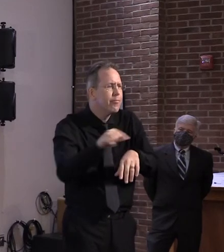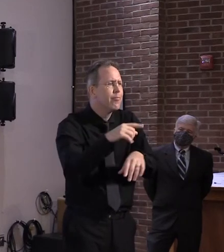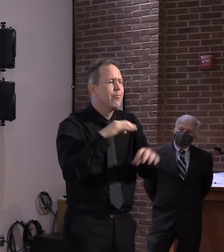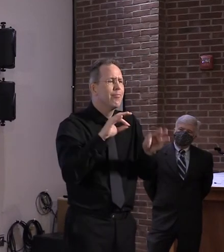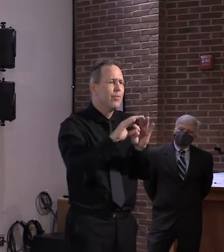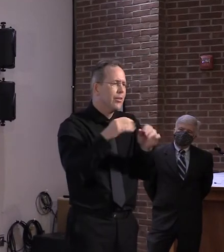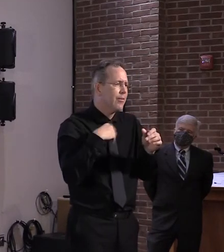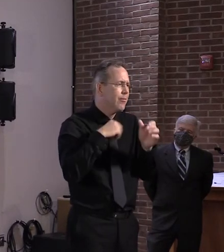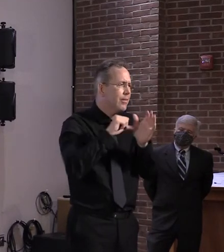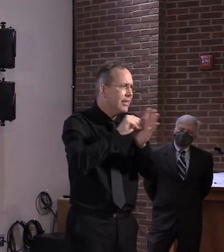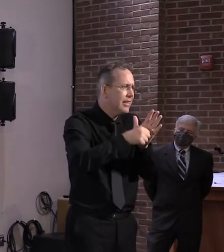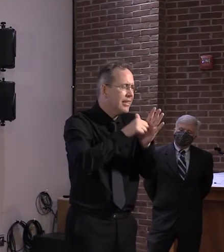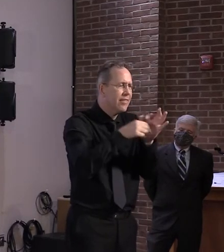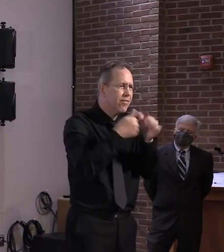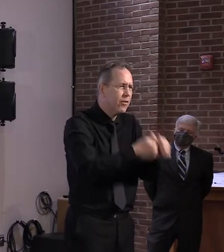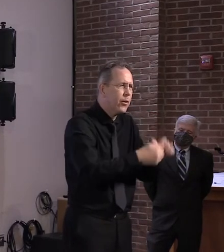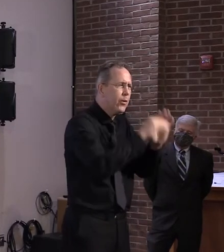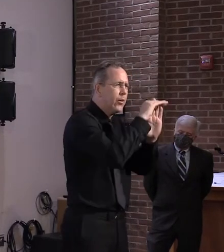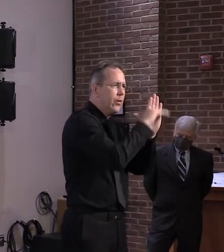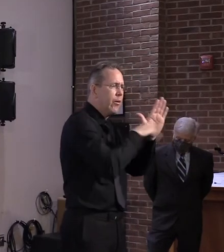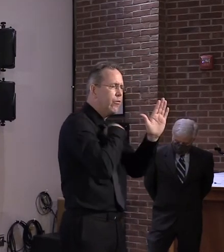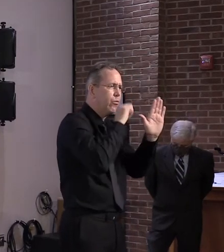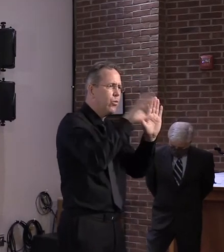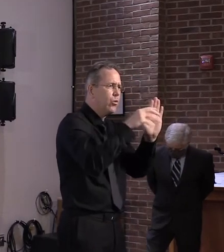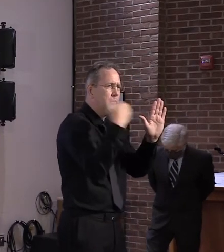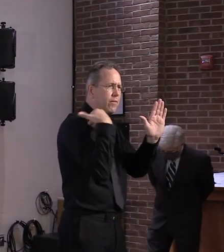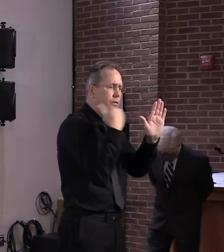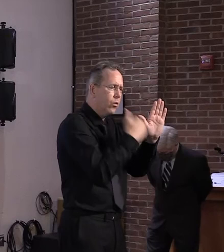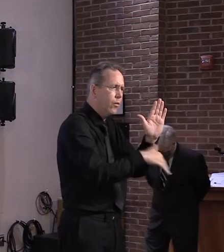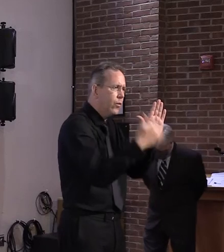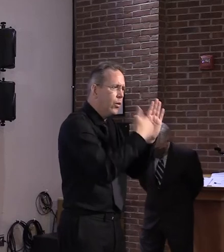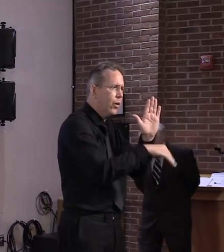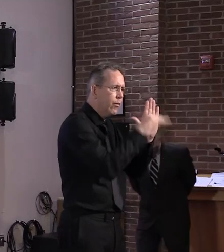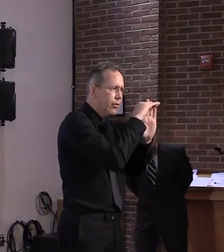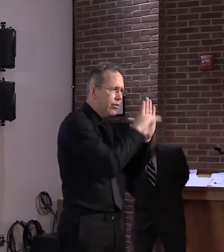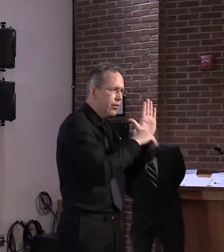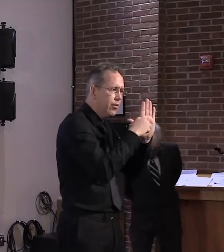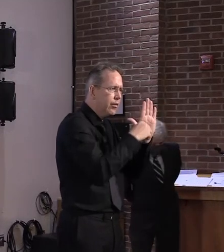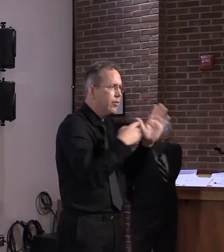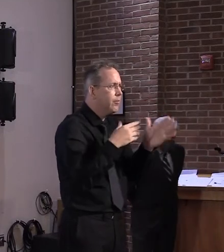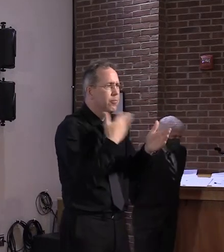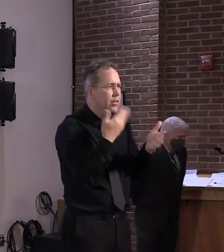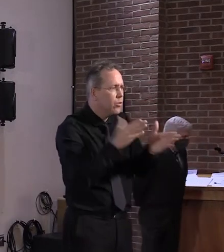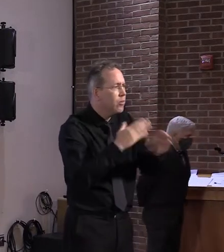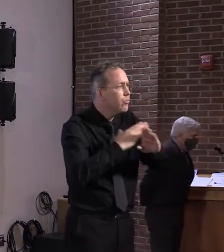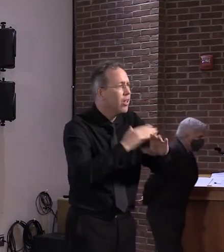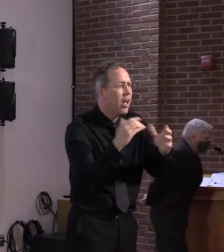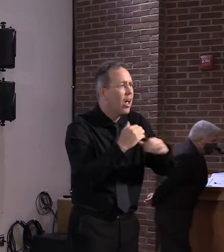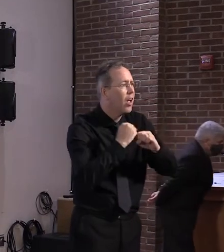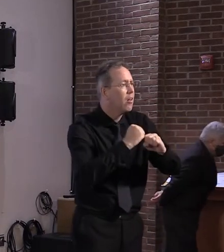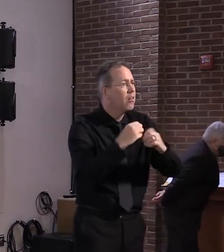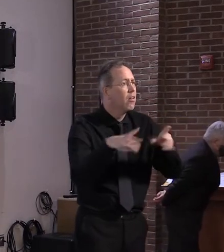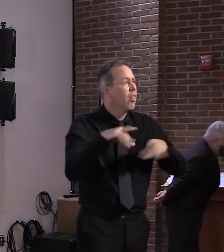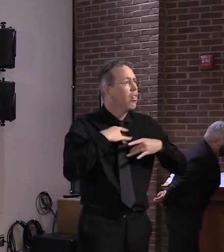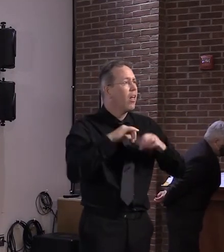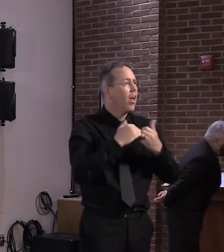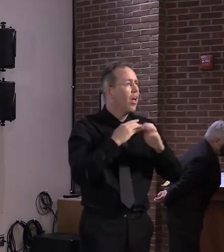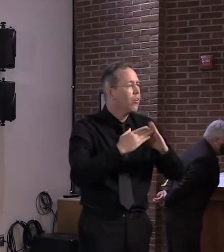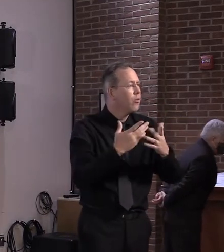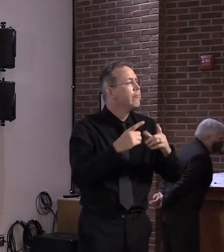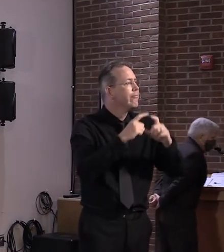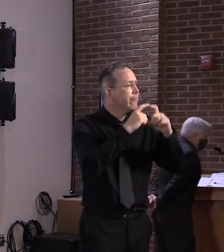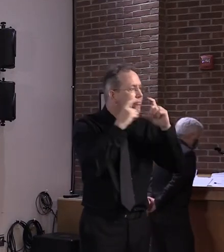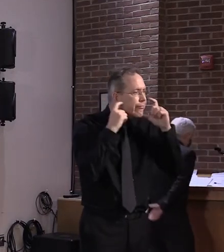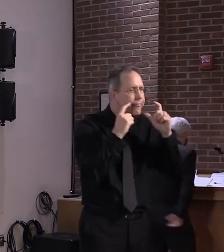that really are great ways at making sure that you don't become a case and you're not